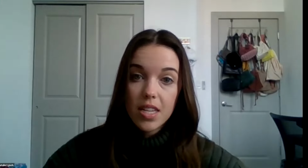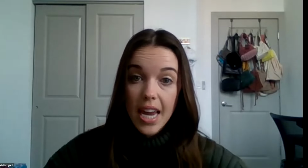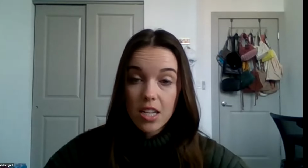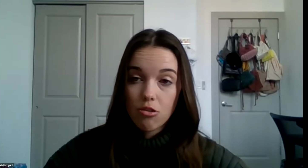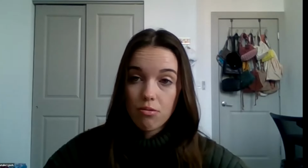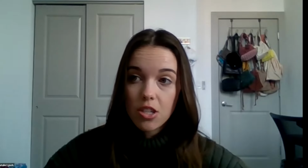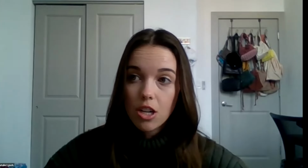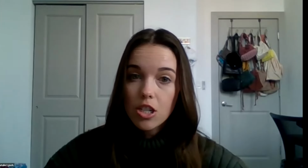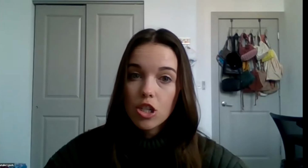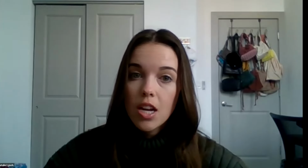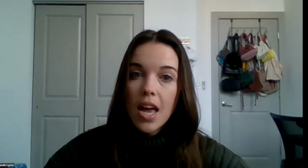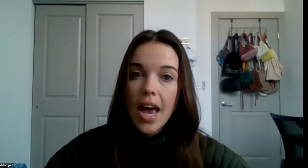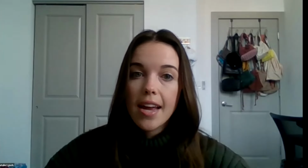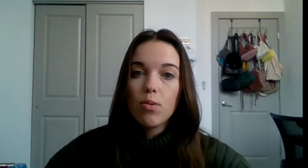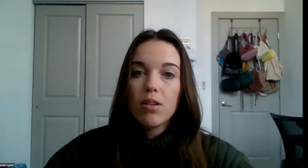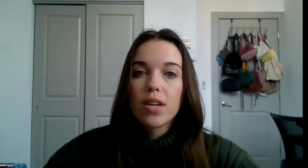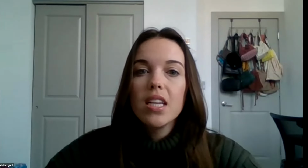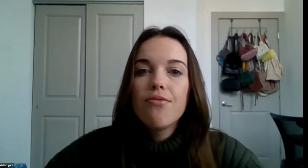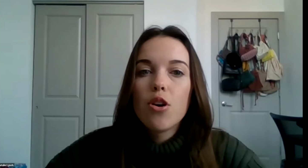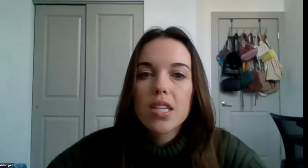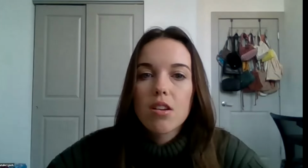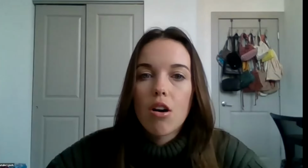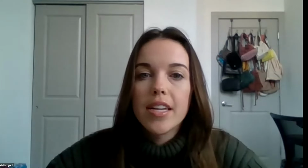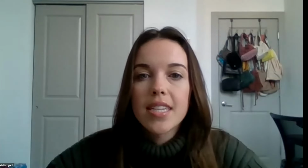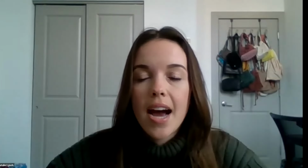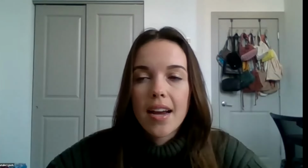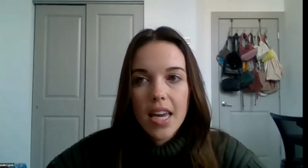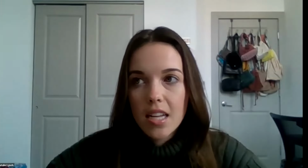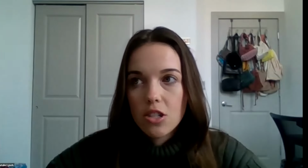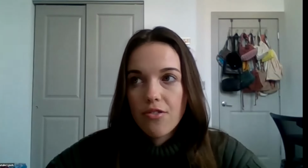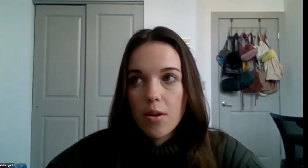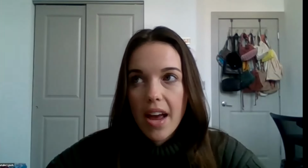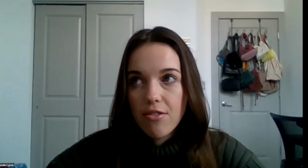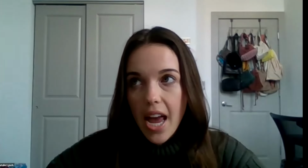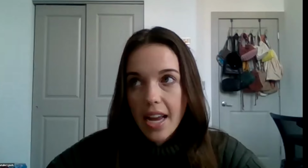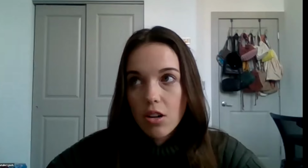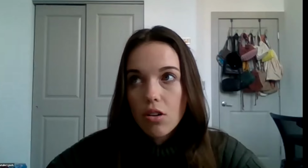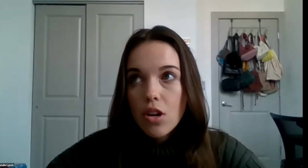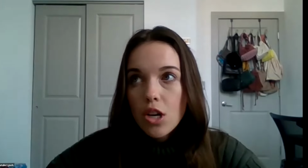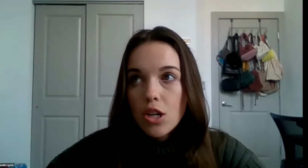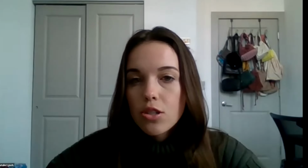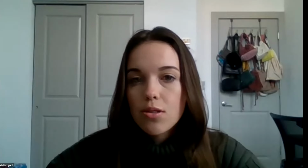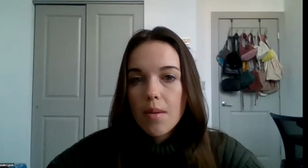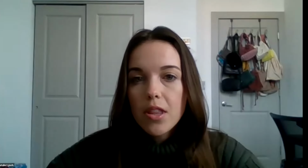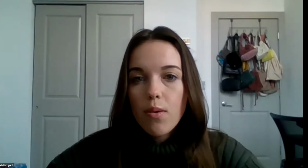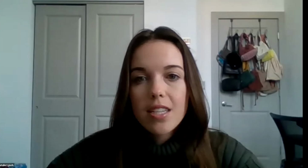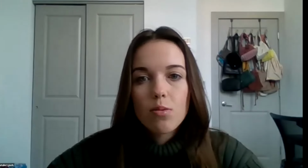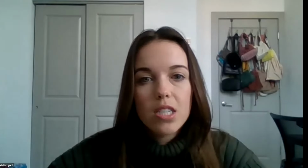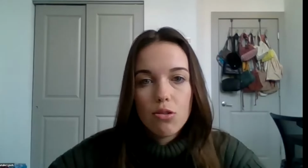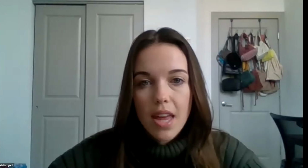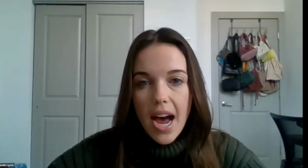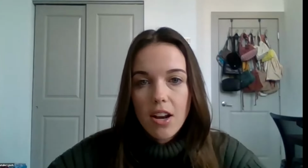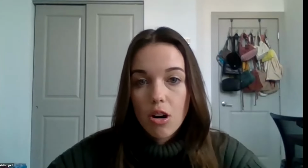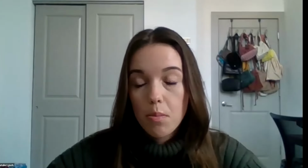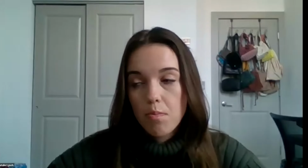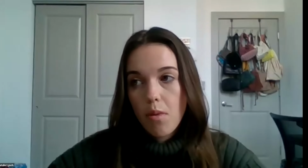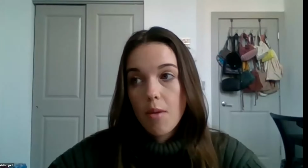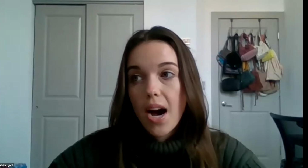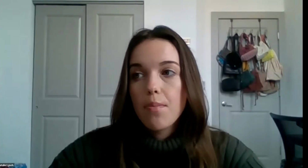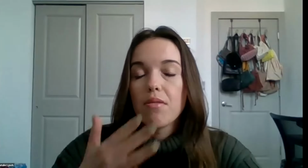of cancer research, and we really focus on attacking cancer from every angle. So some of the ways we do